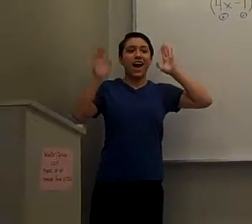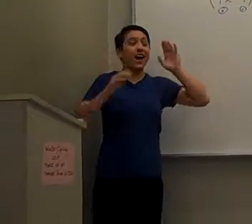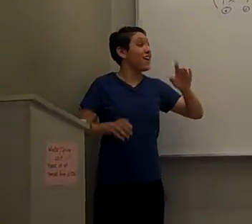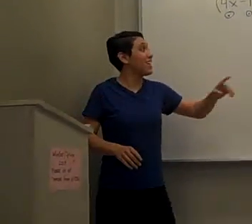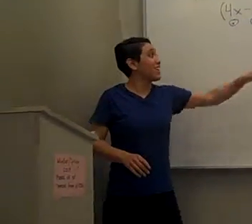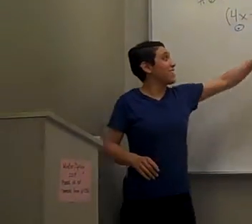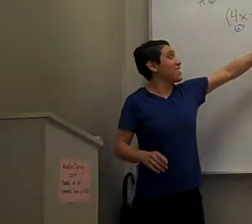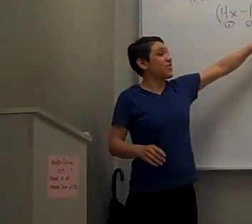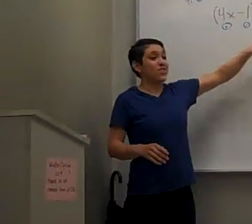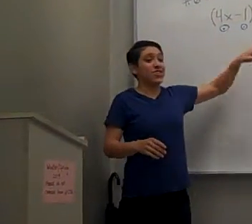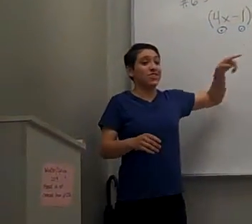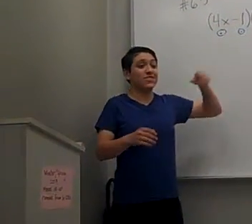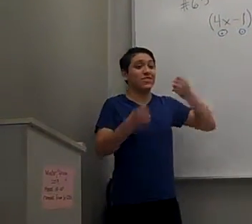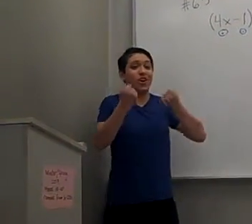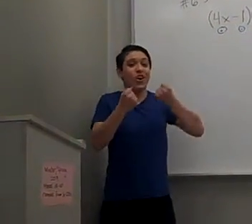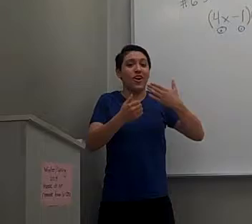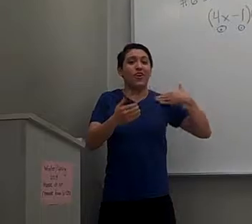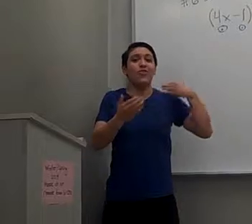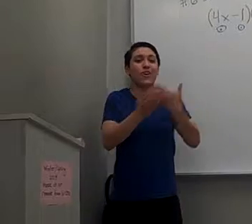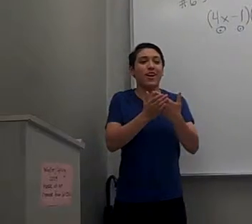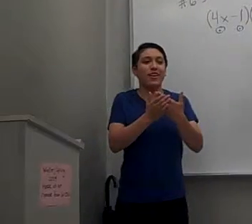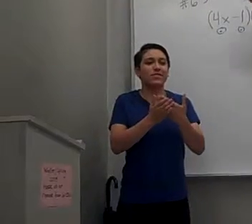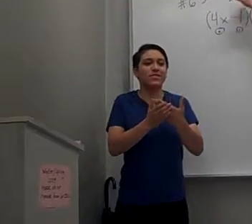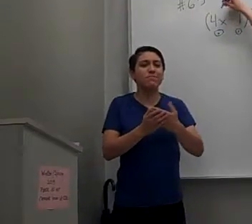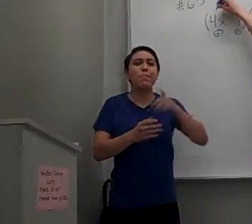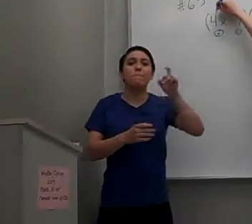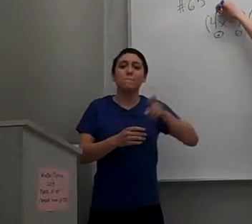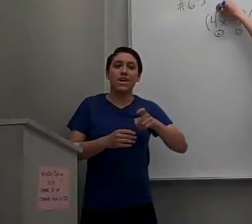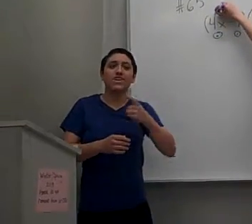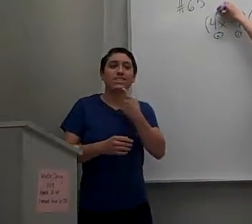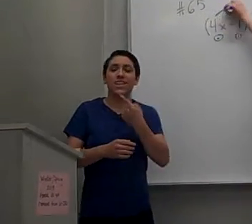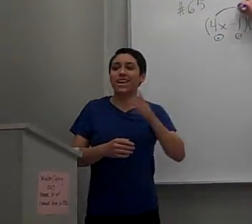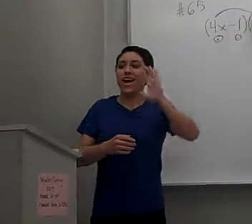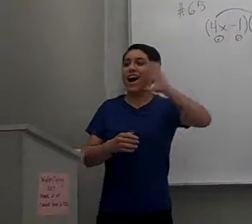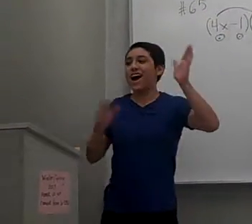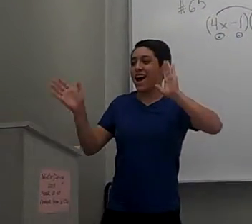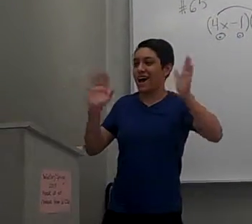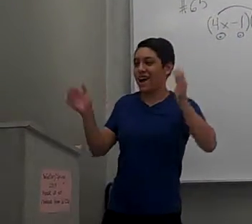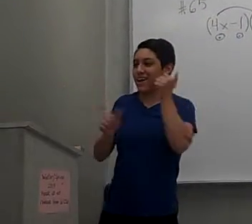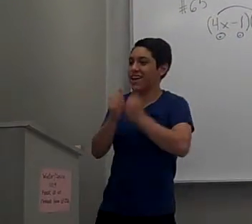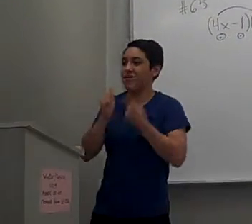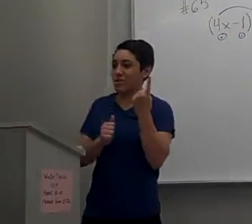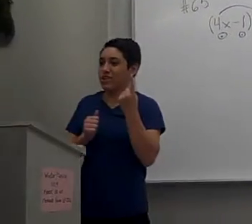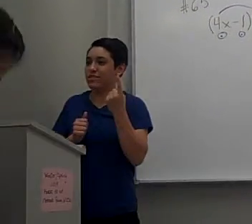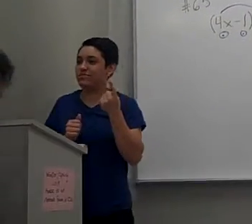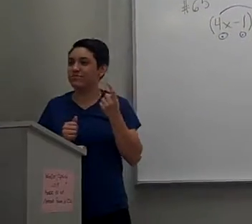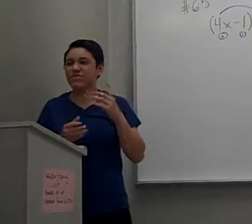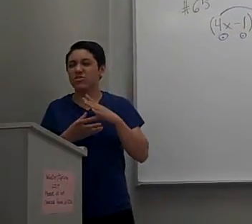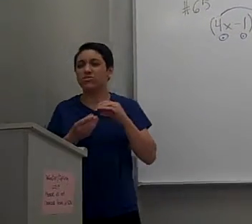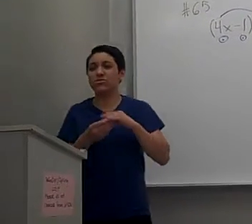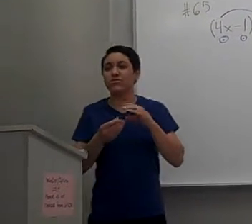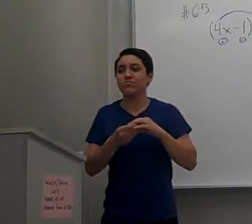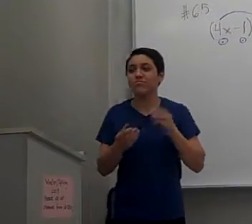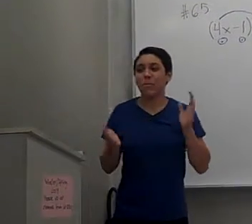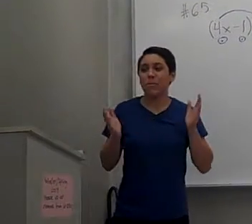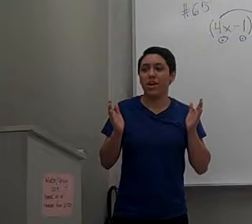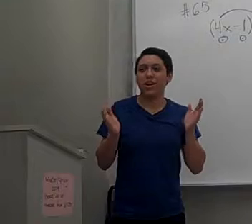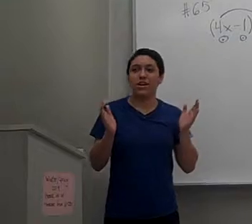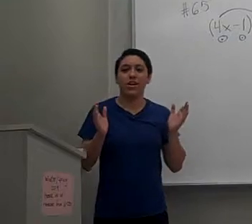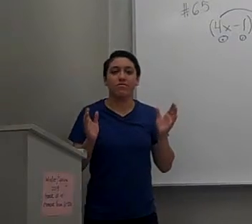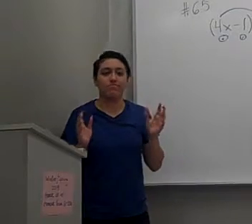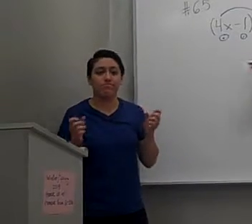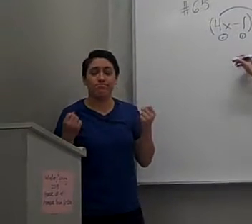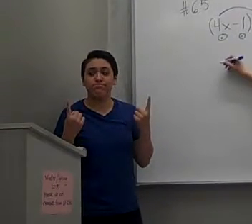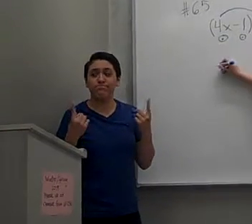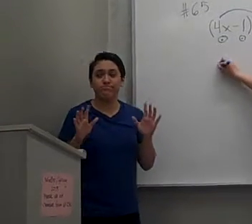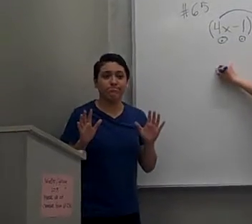multiplication, yeah. Okay, so I have 4x saying hello to the 3x once they get to the party. Hello being